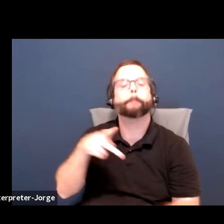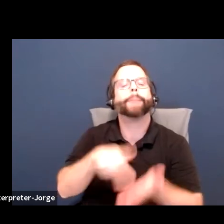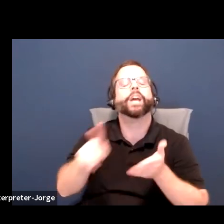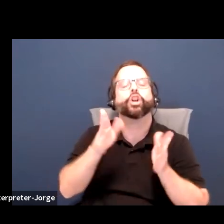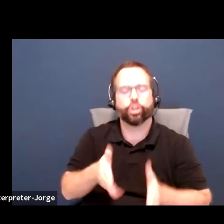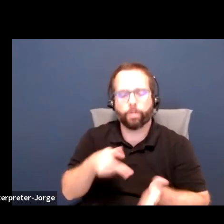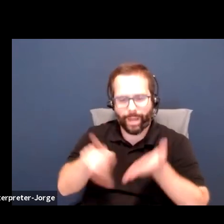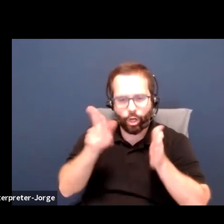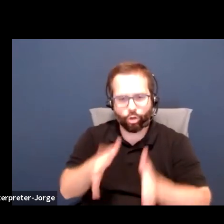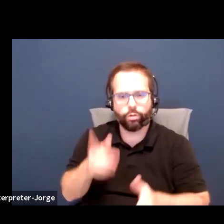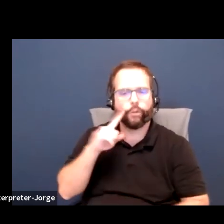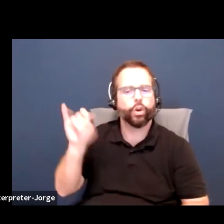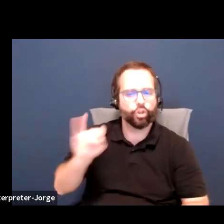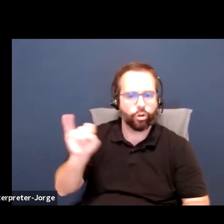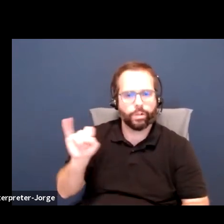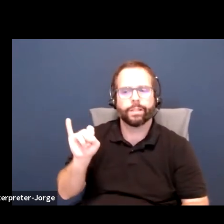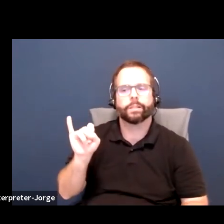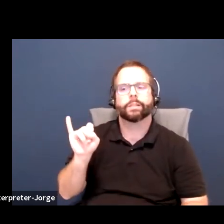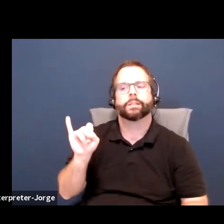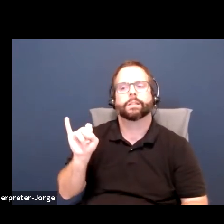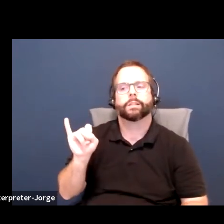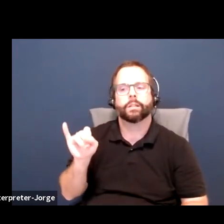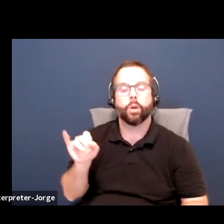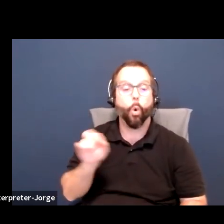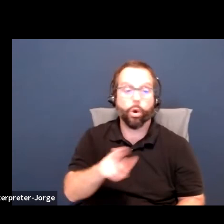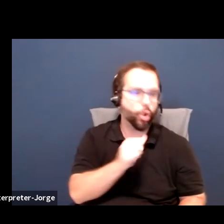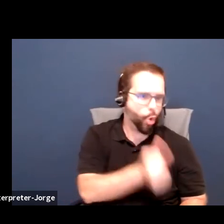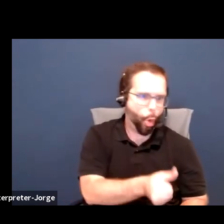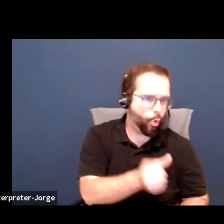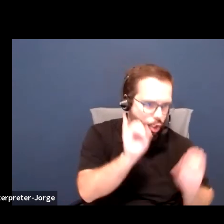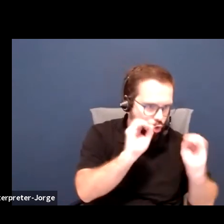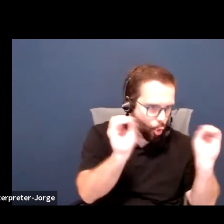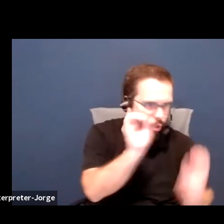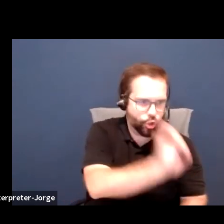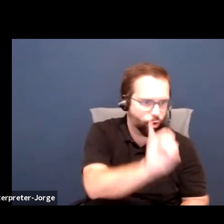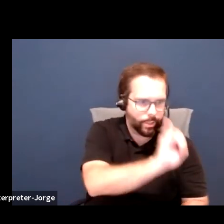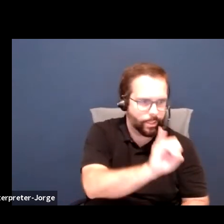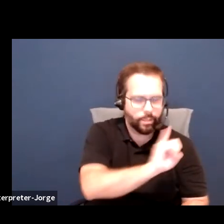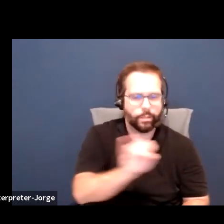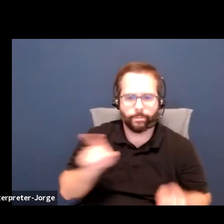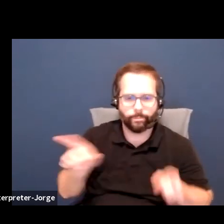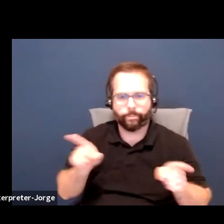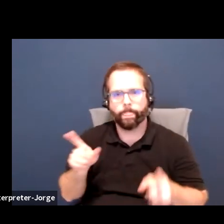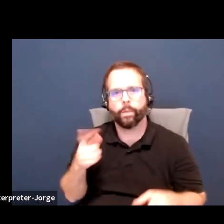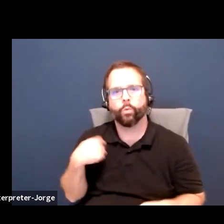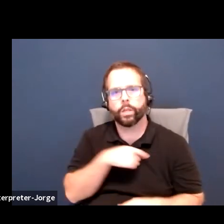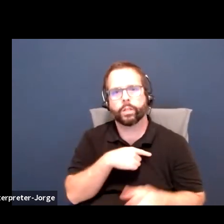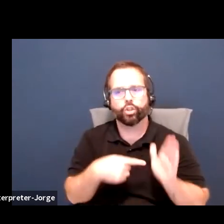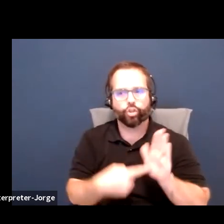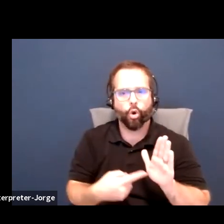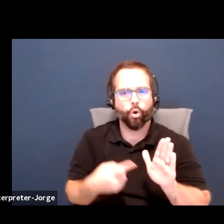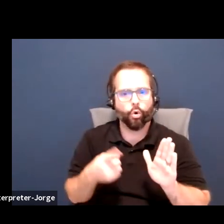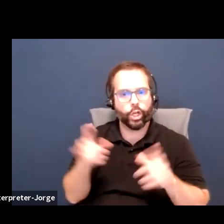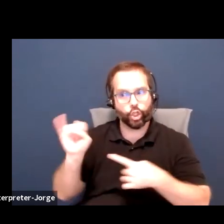could show where the insurance or no insurance was coming from. And in our program, the biggest group was